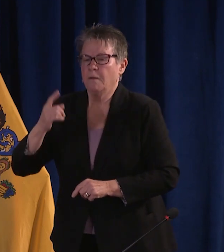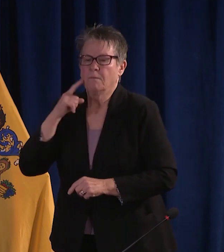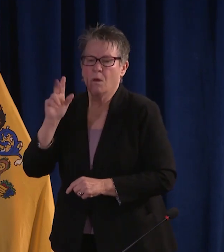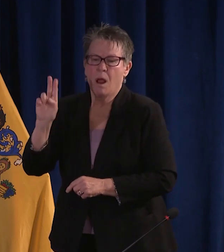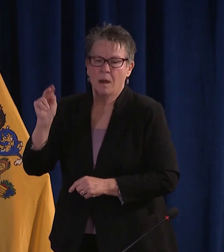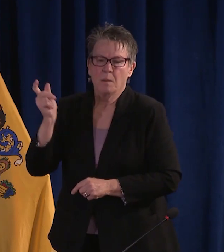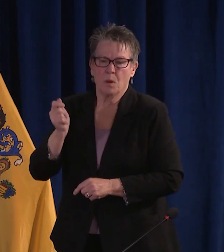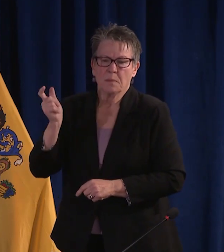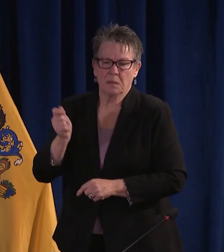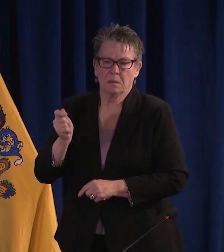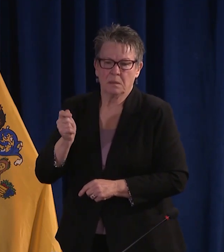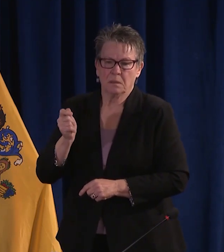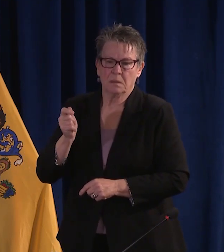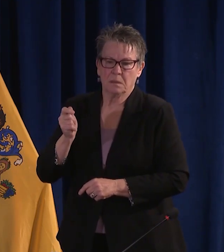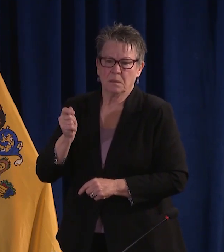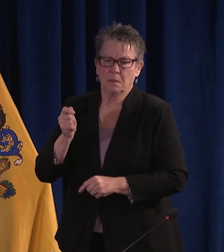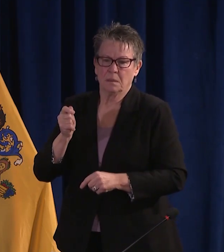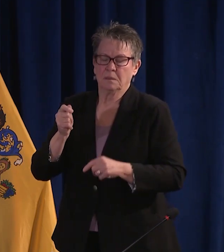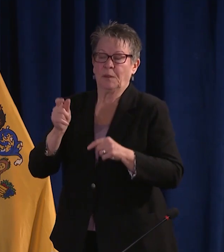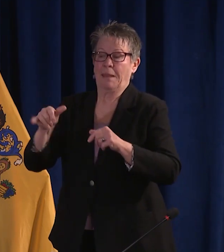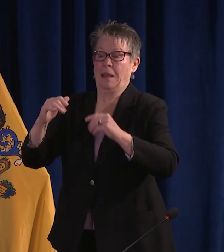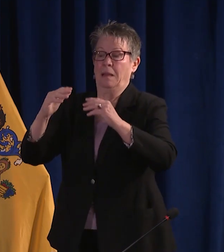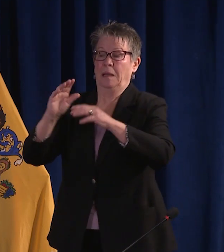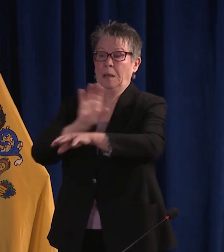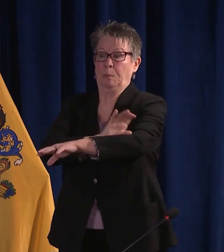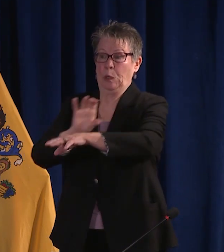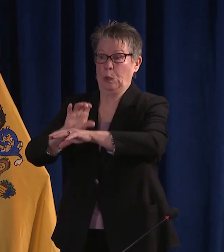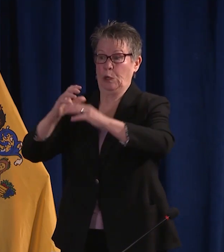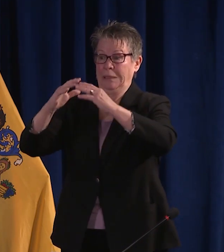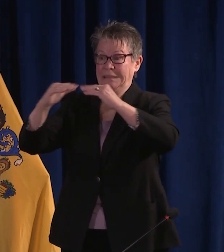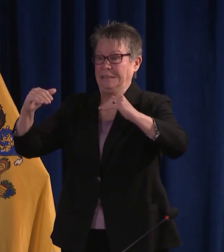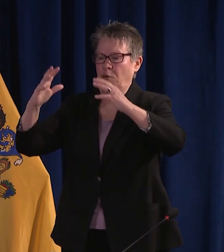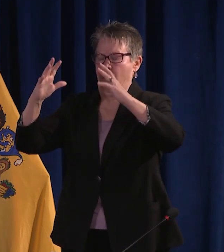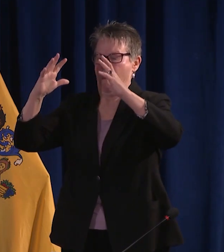every application is properly received and handled.